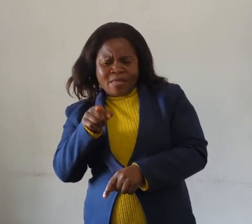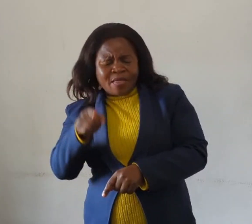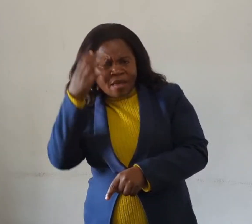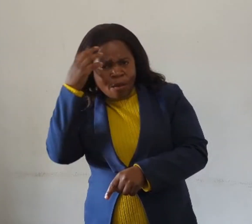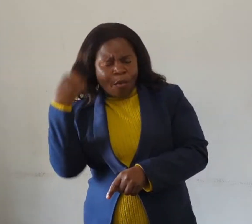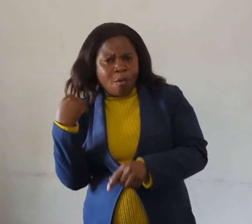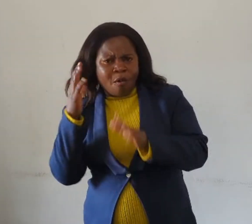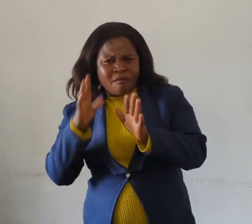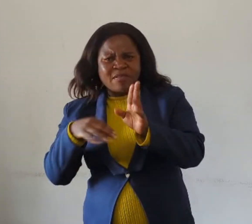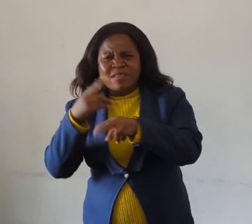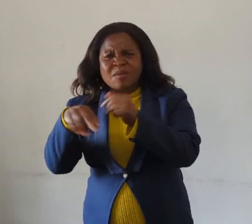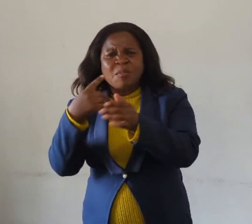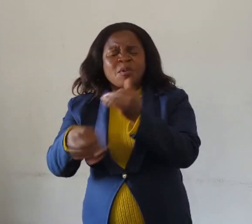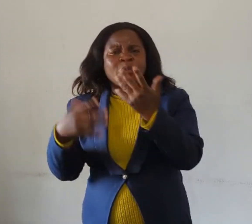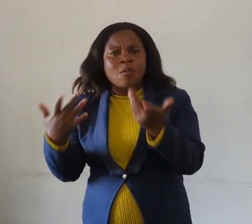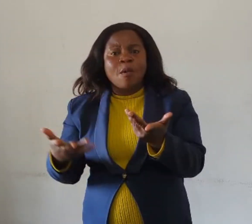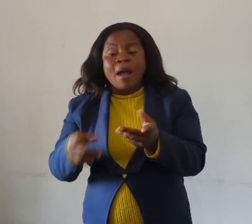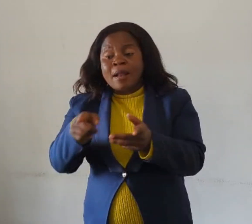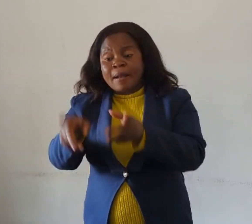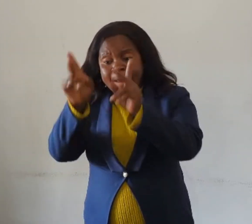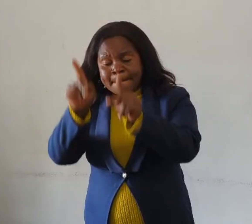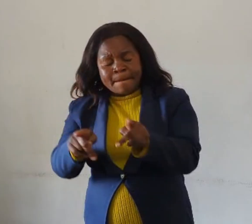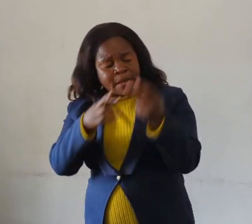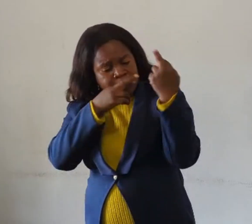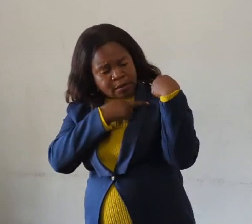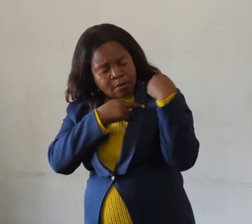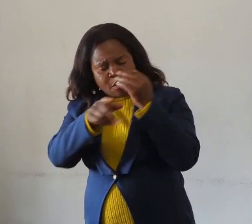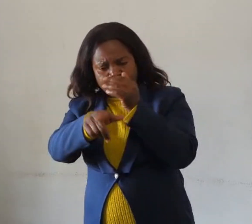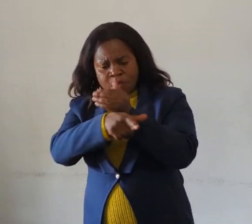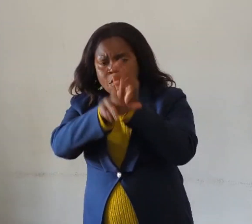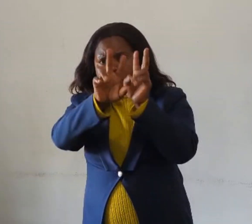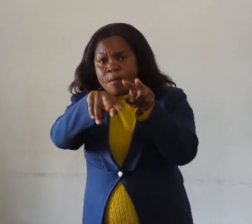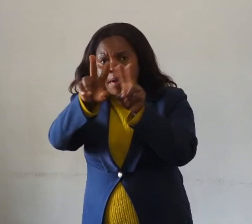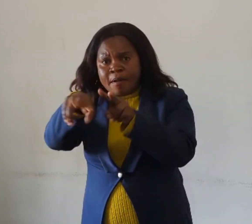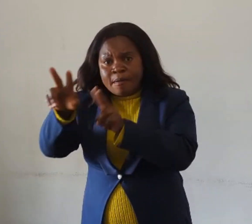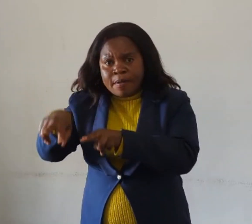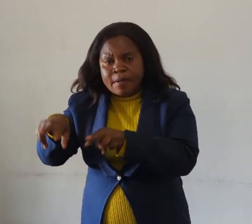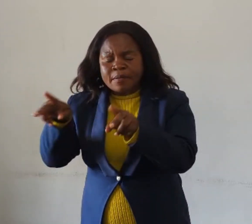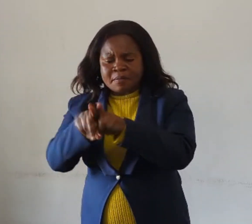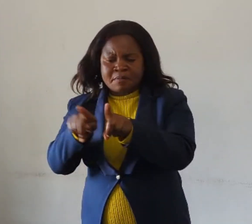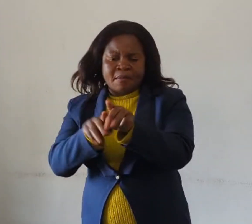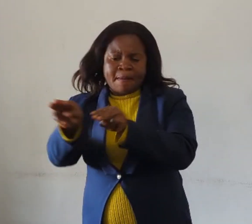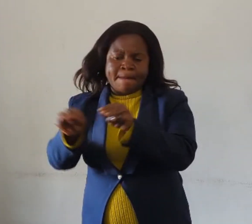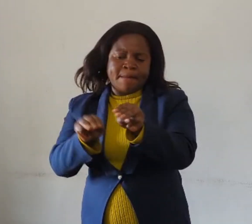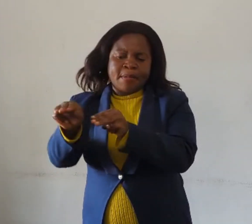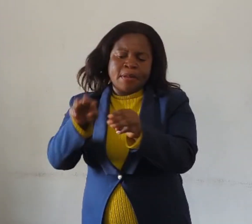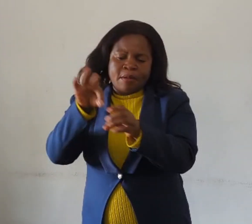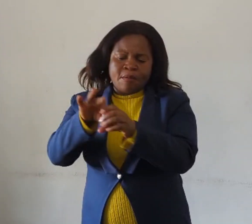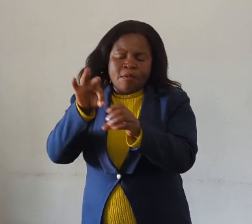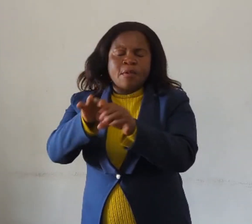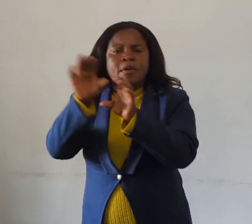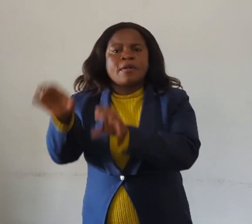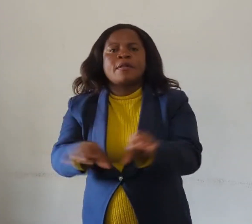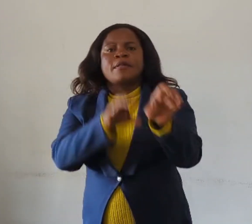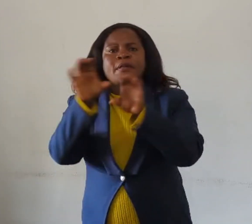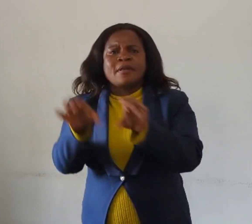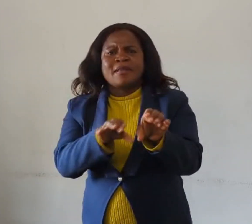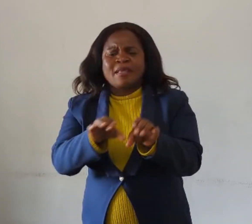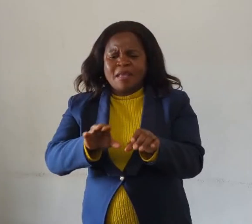the person responsible for supervising and managing voting activities at that polling station